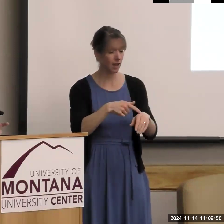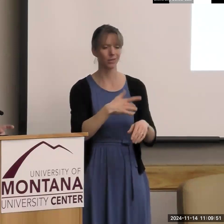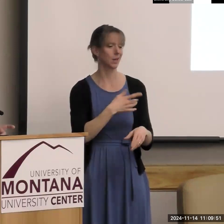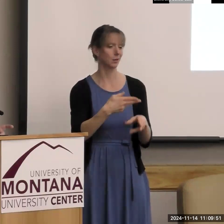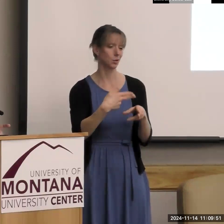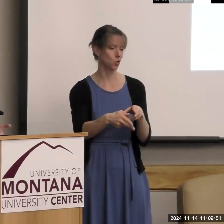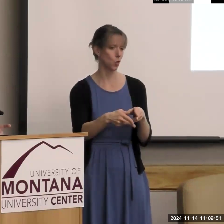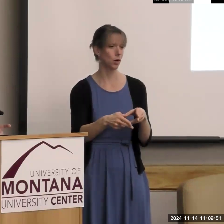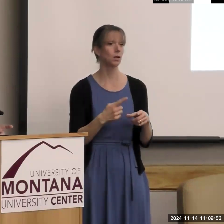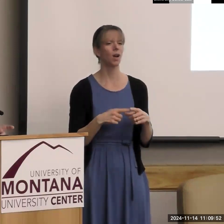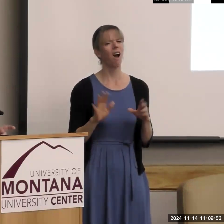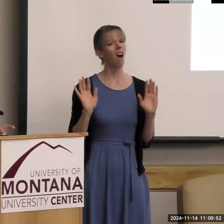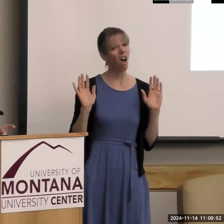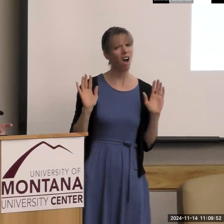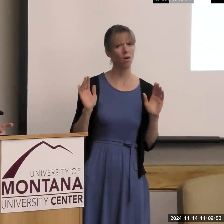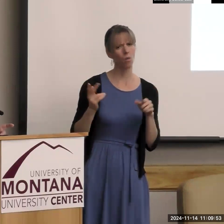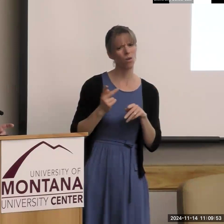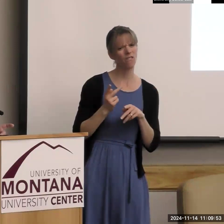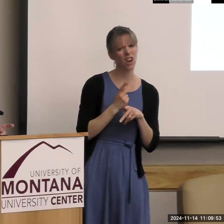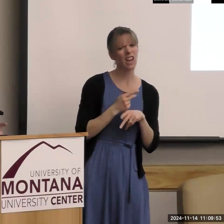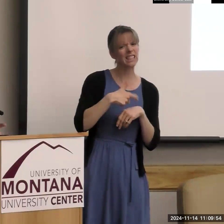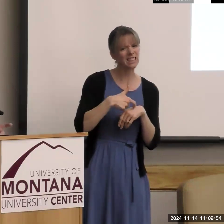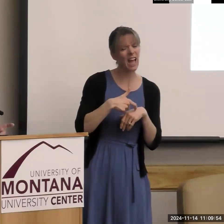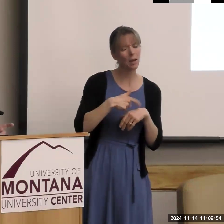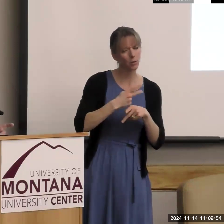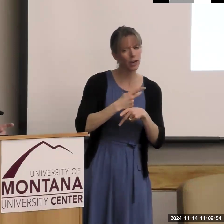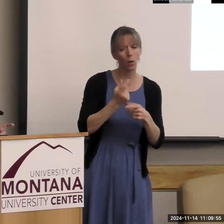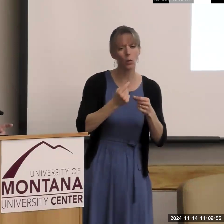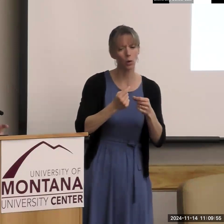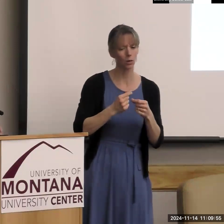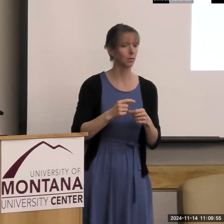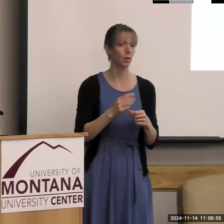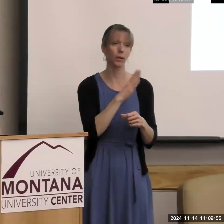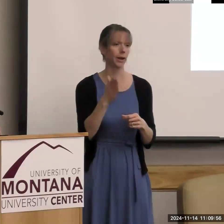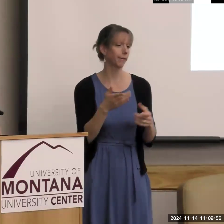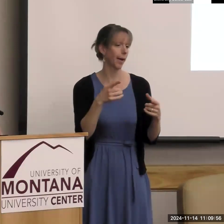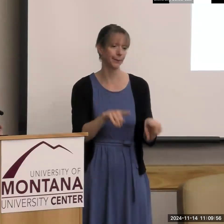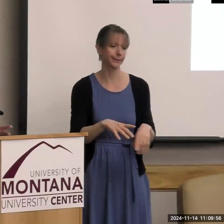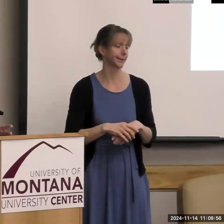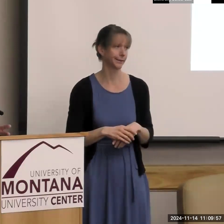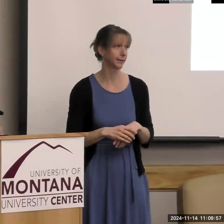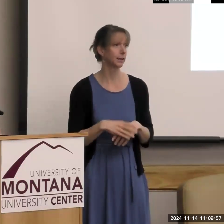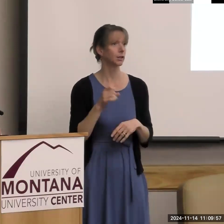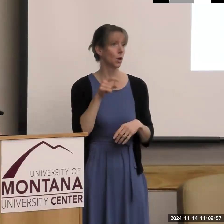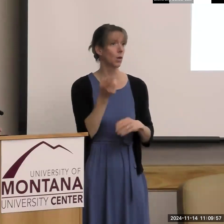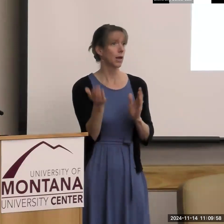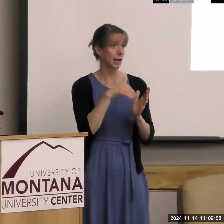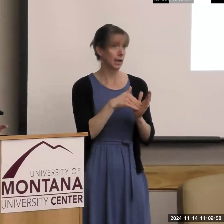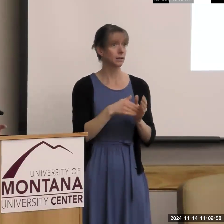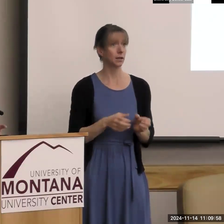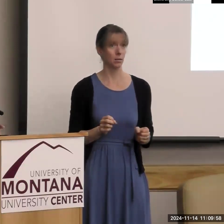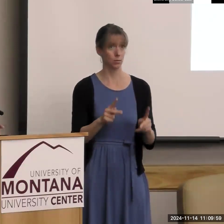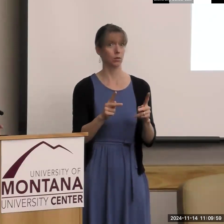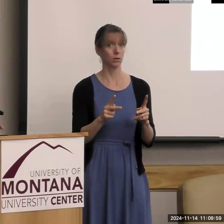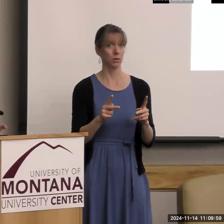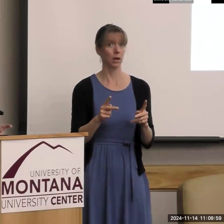ourselves an out by saying we'll figure it out by the next one, but we never do. Right. So this is again one of those opportunities where I